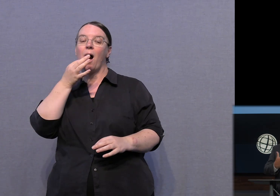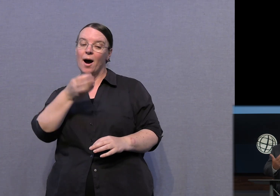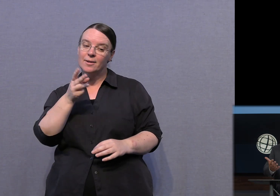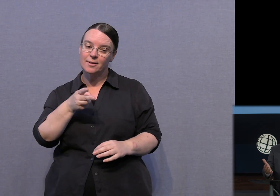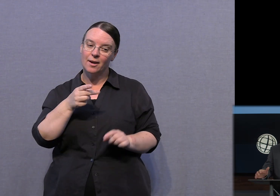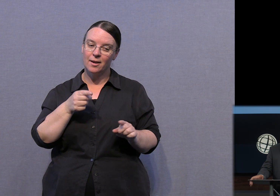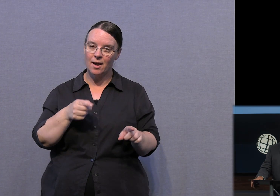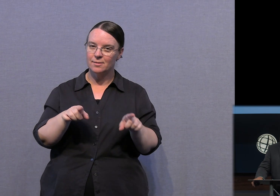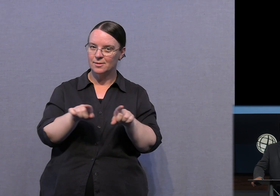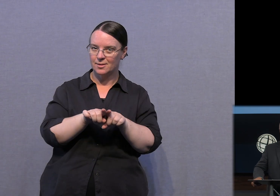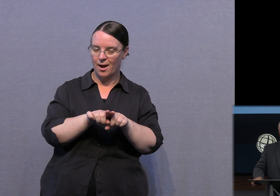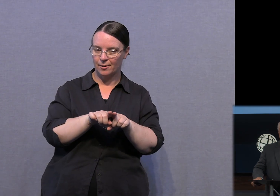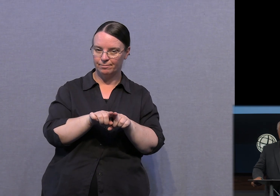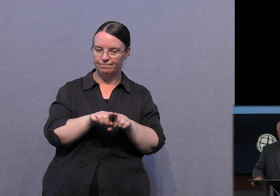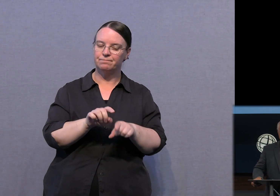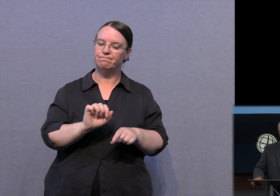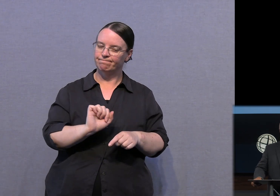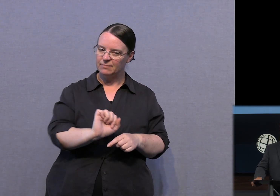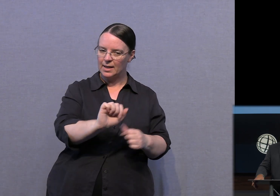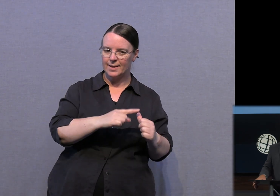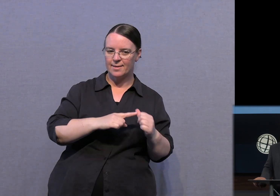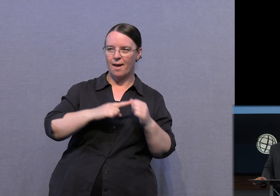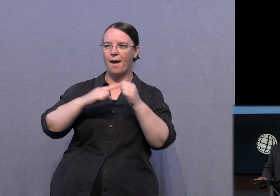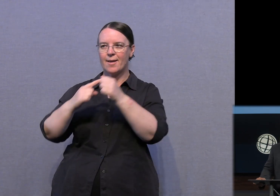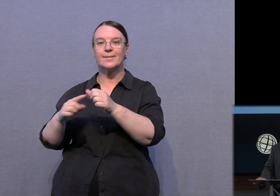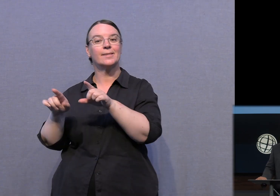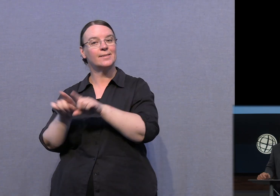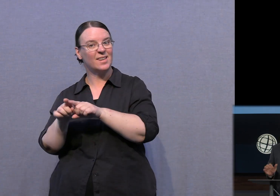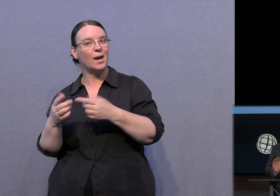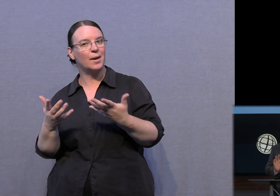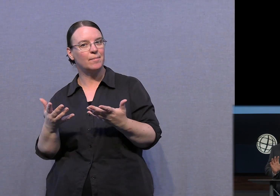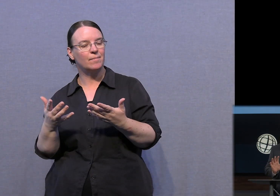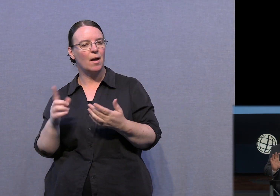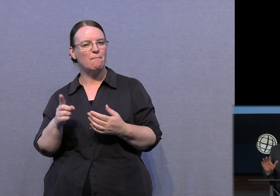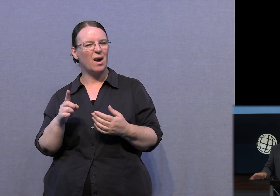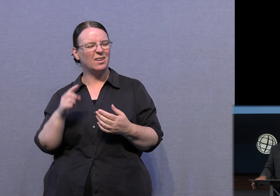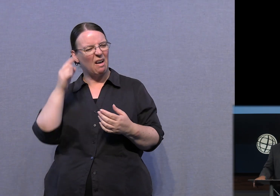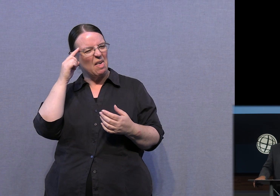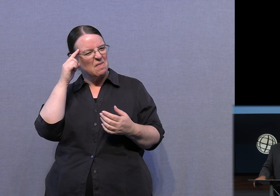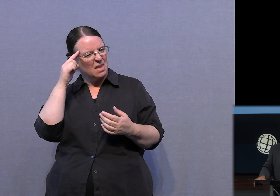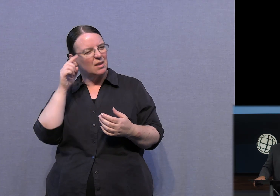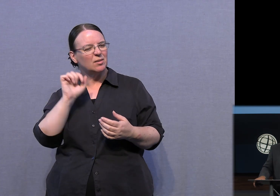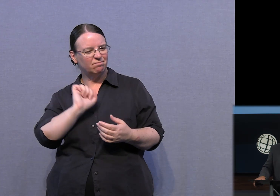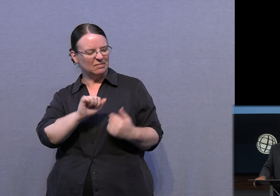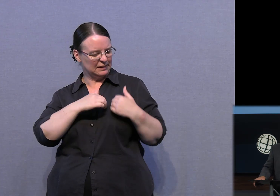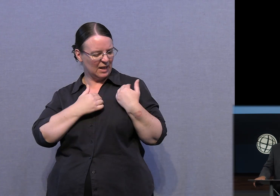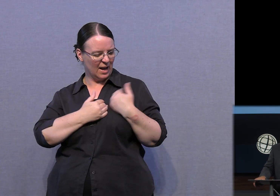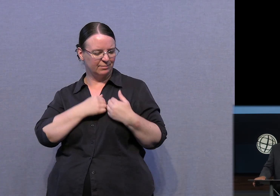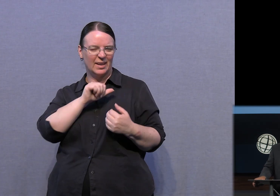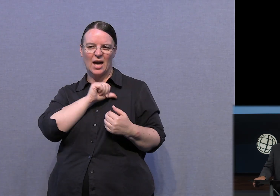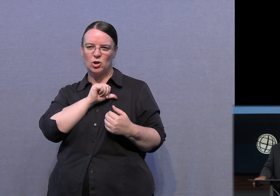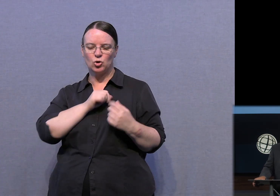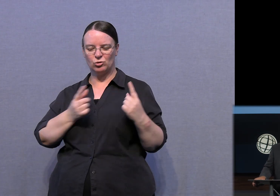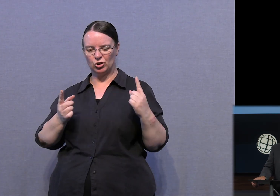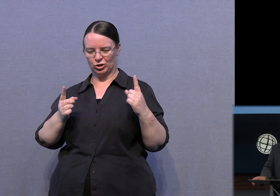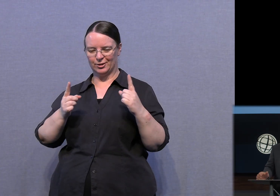And Elijah gives the same answer. But reading between the lines, there must have been a change of attitude. I think